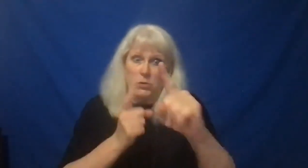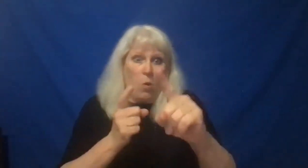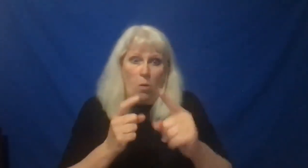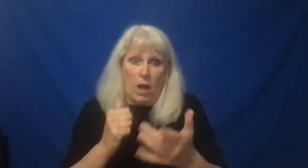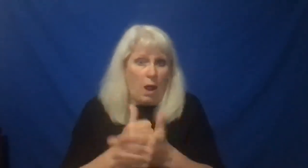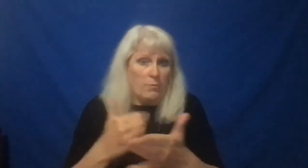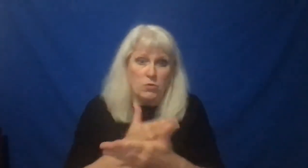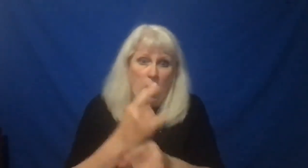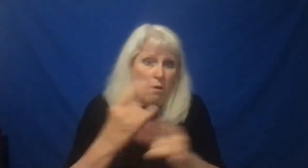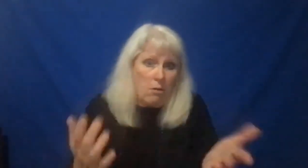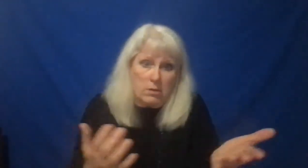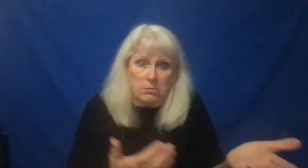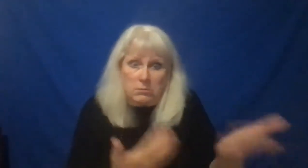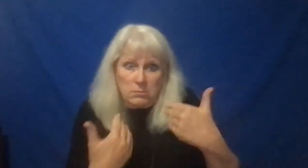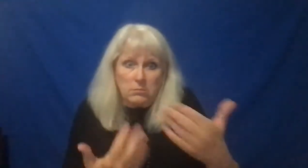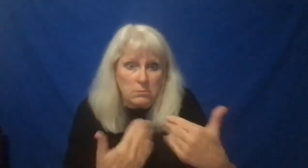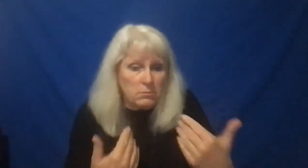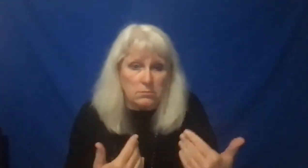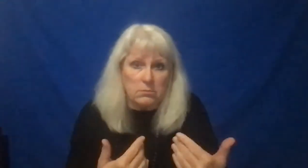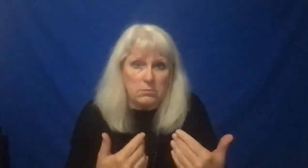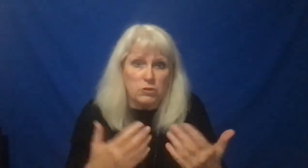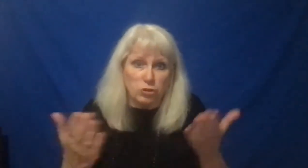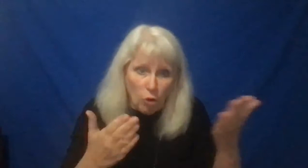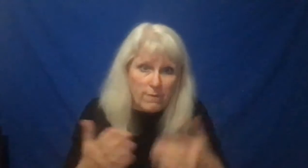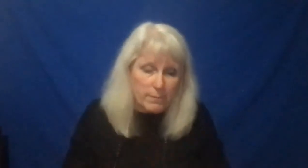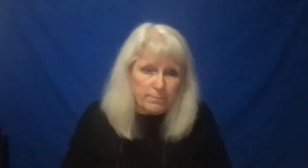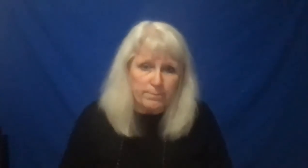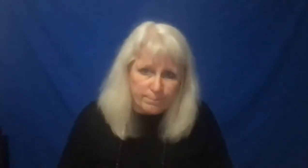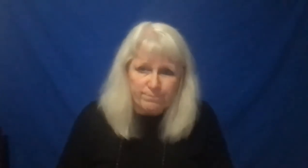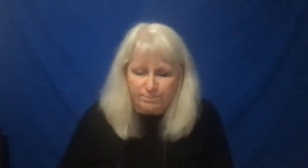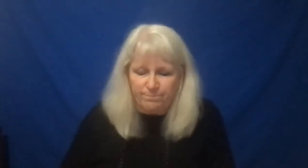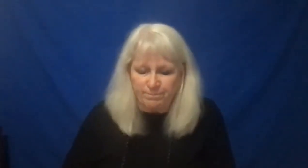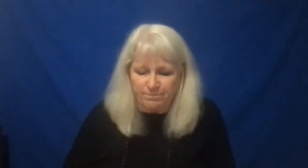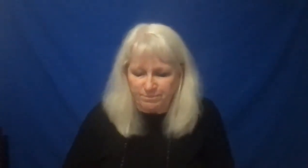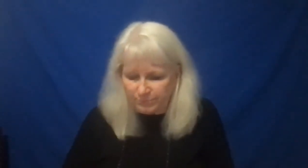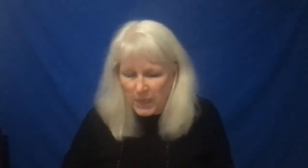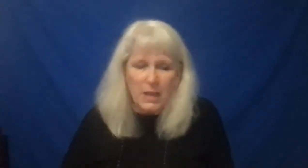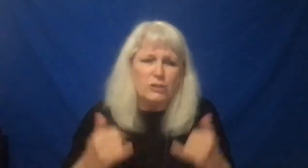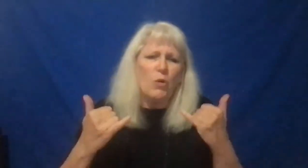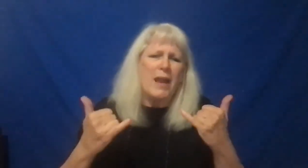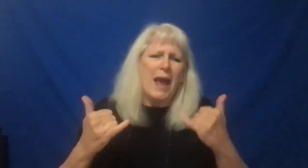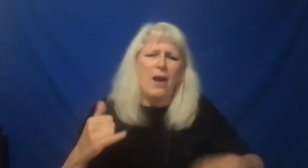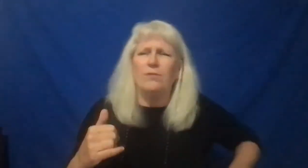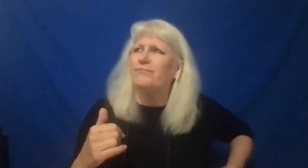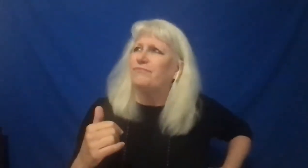focused together on the mission. So I'm going to start out with a brief summary of how I got here.